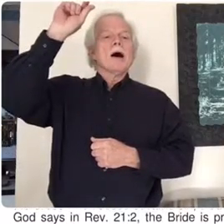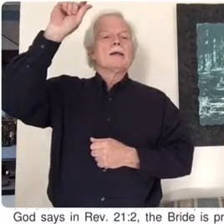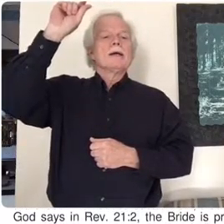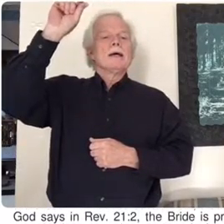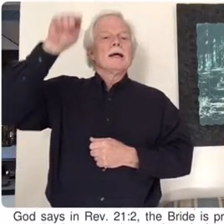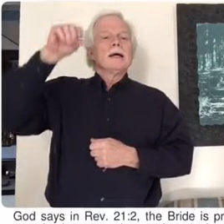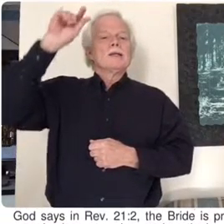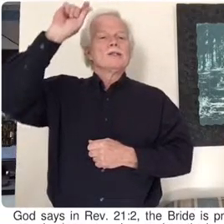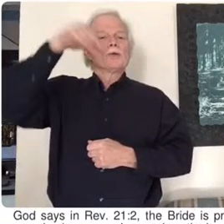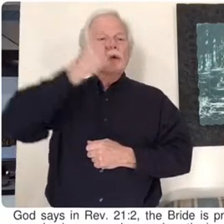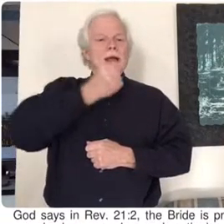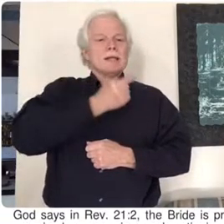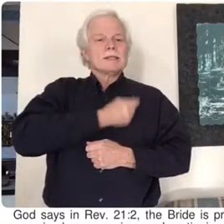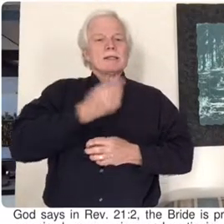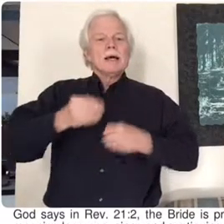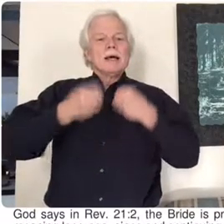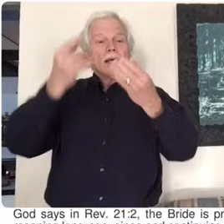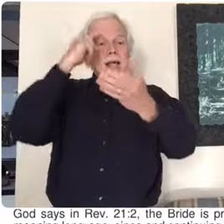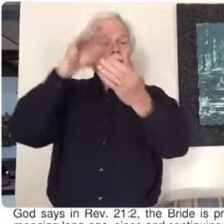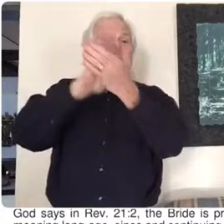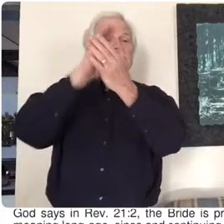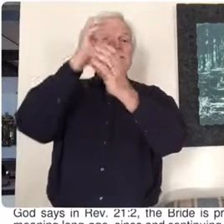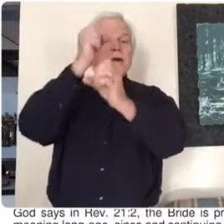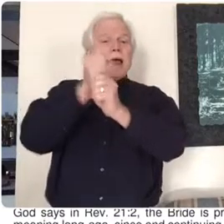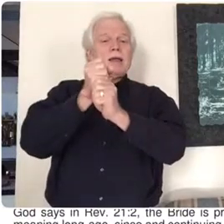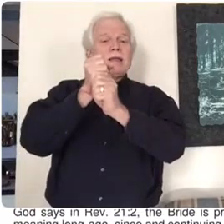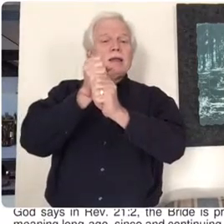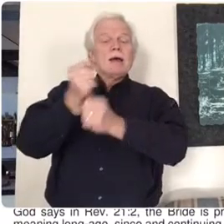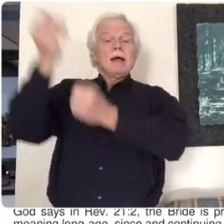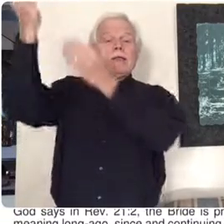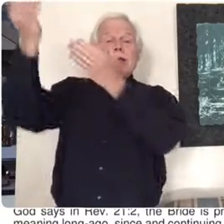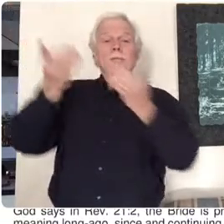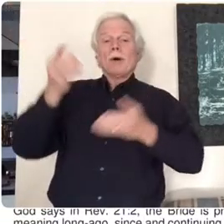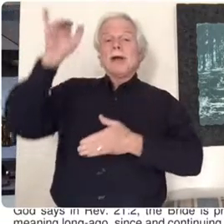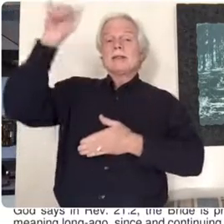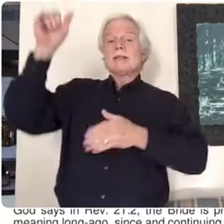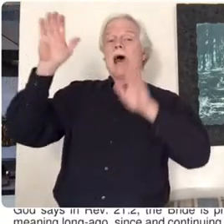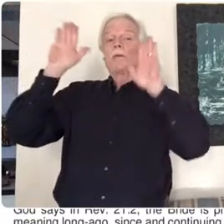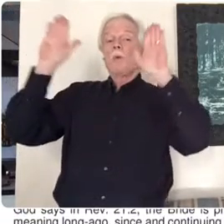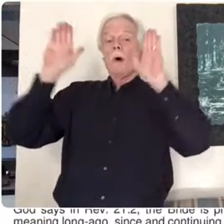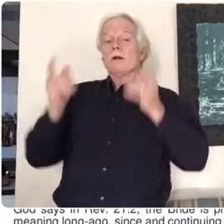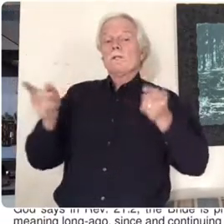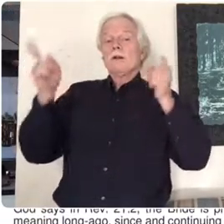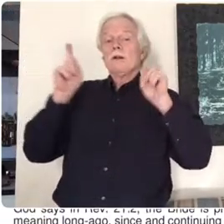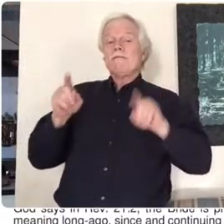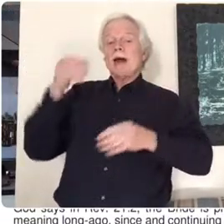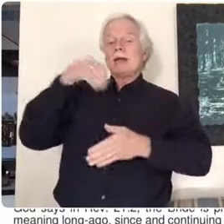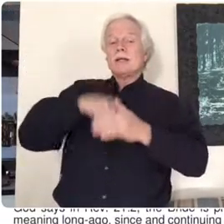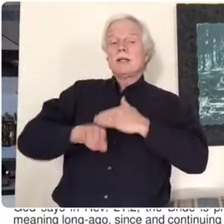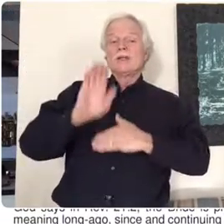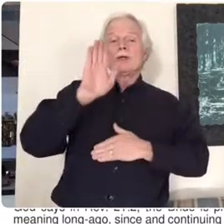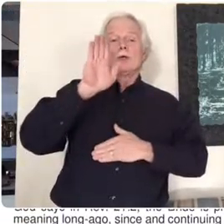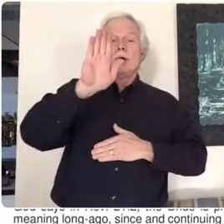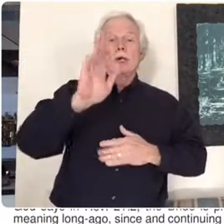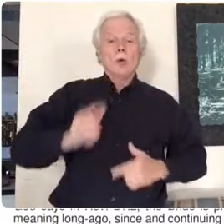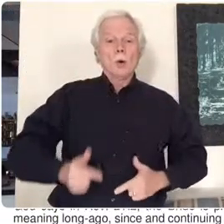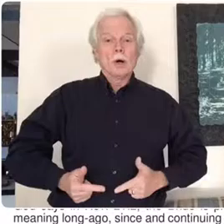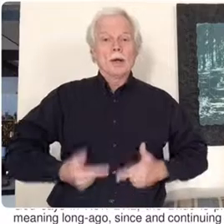God's grace gives faith that brings that wonderful event into your